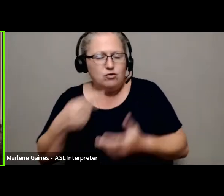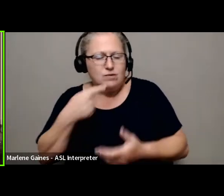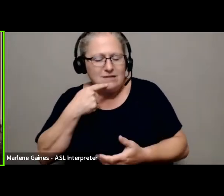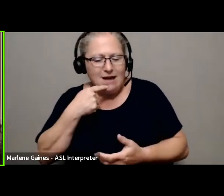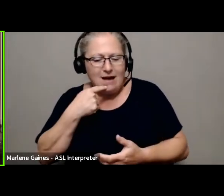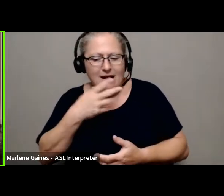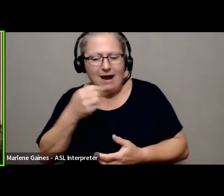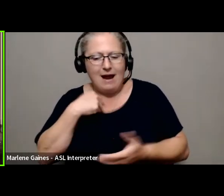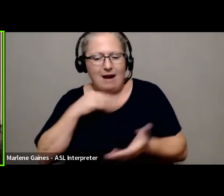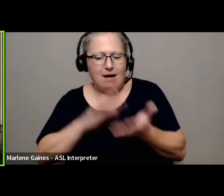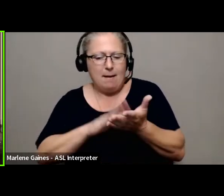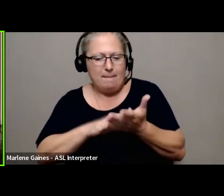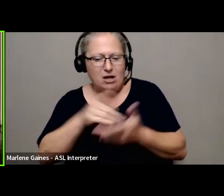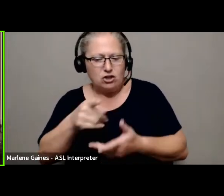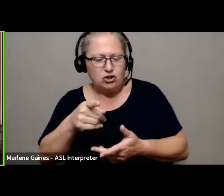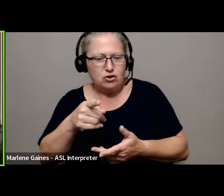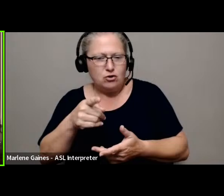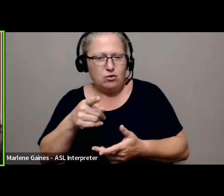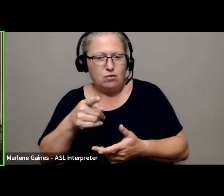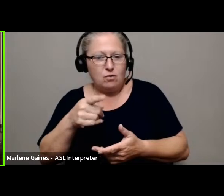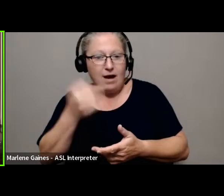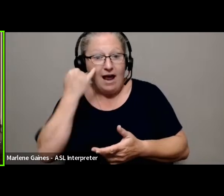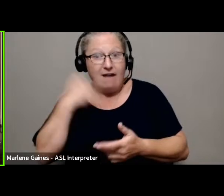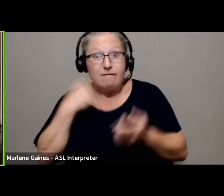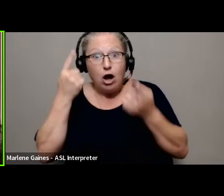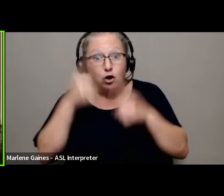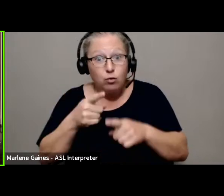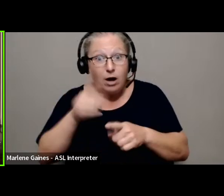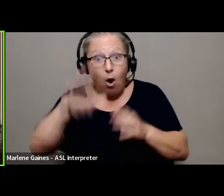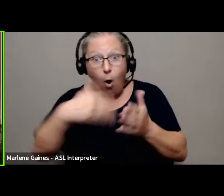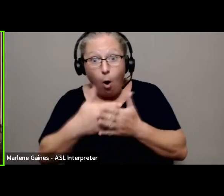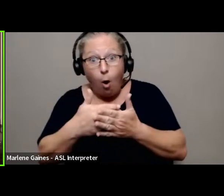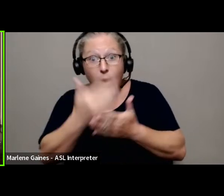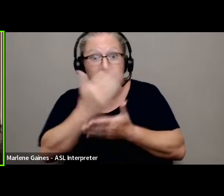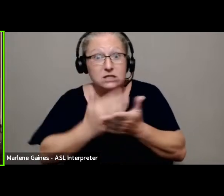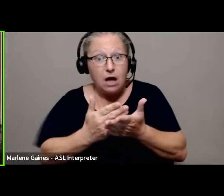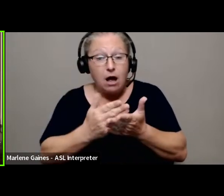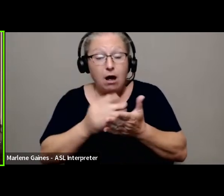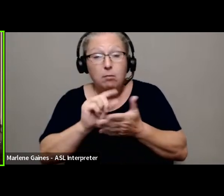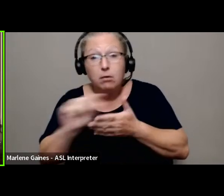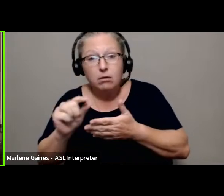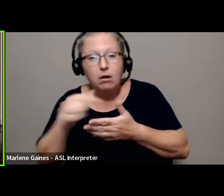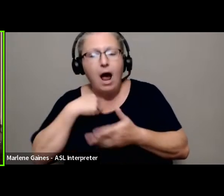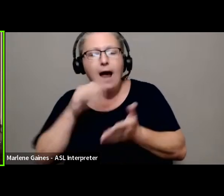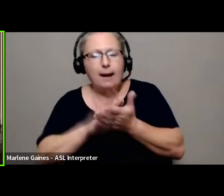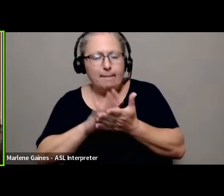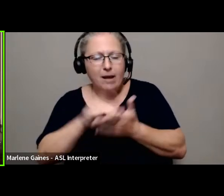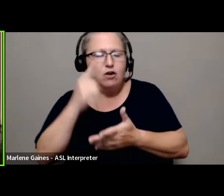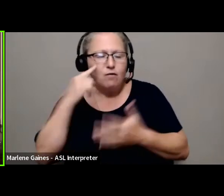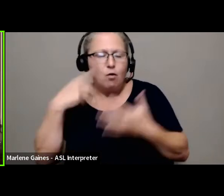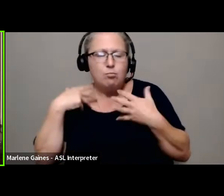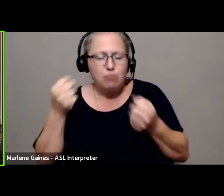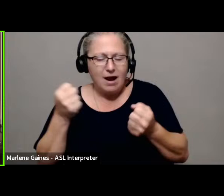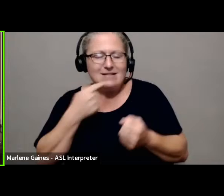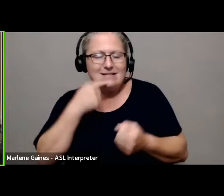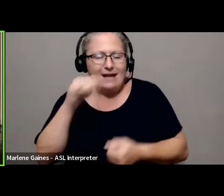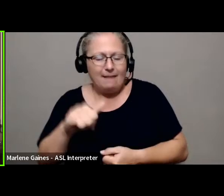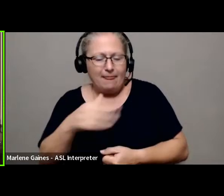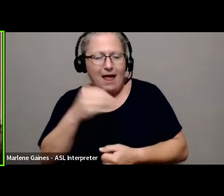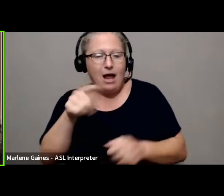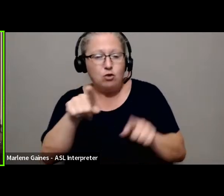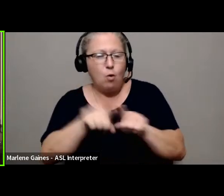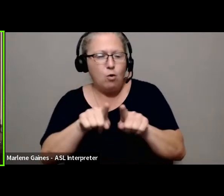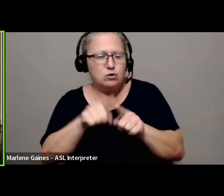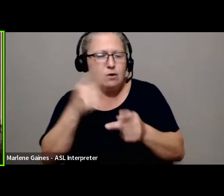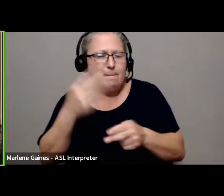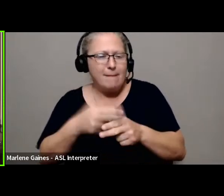I commend you for, whether I agree with all of it or some of it or part of it, I commend you for being brave and saying that. And you also